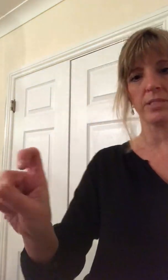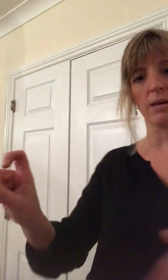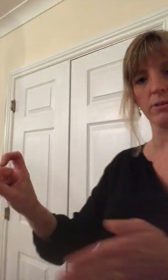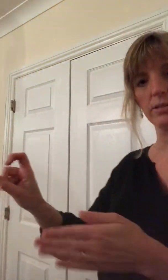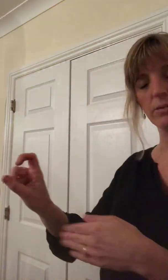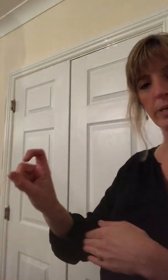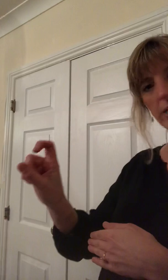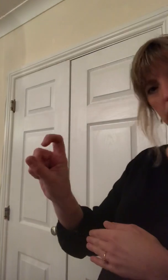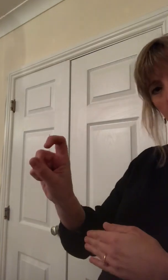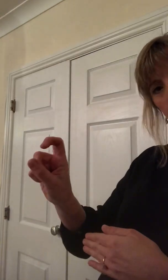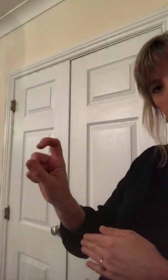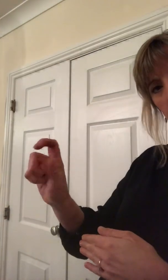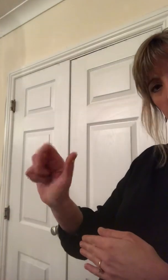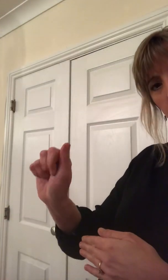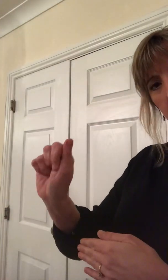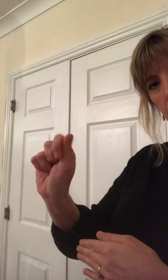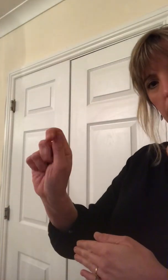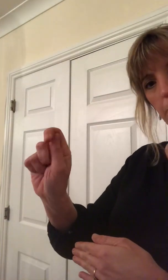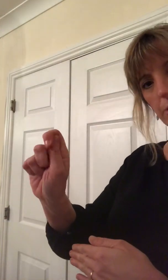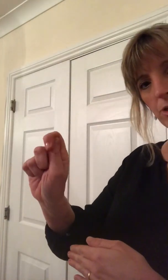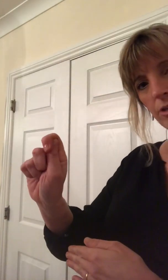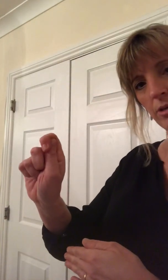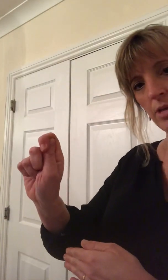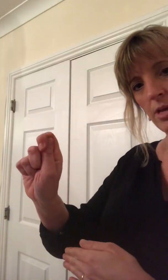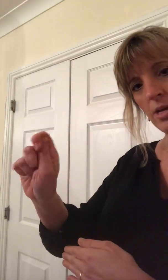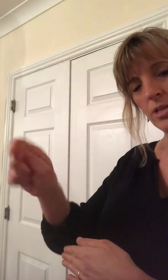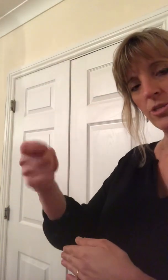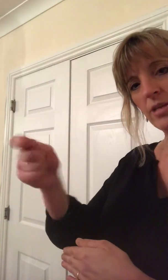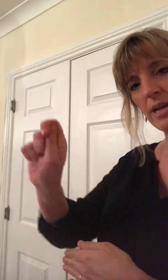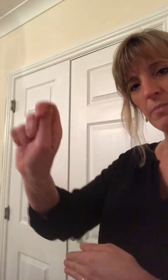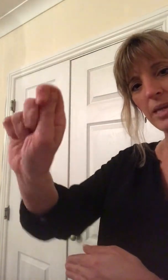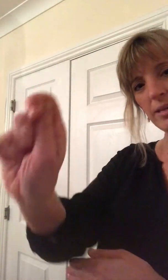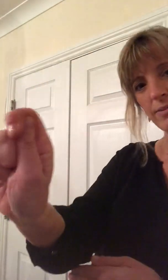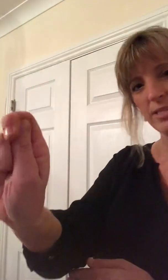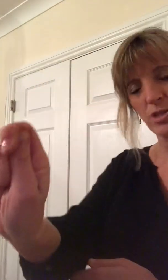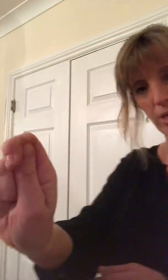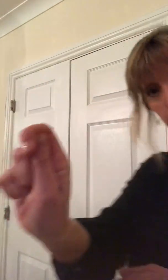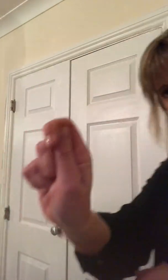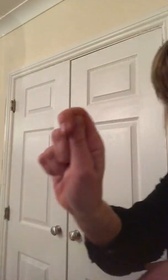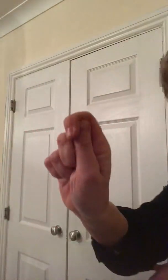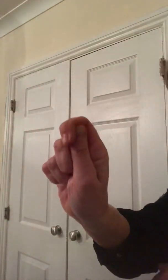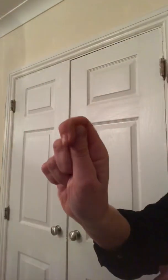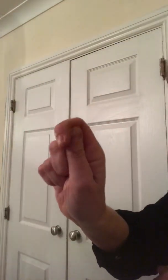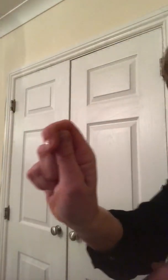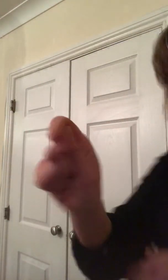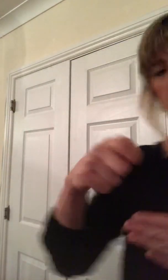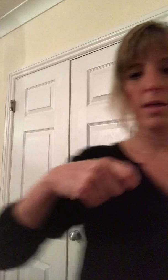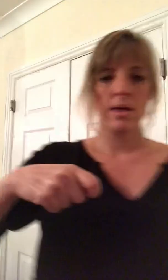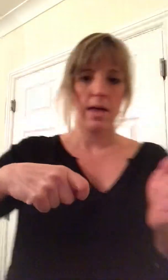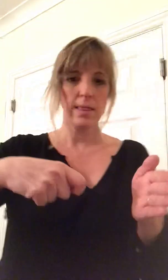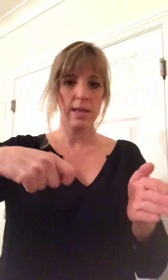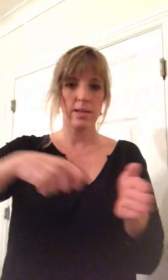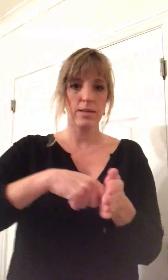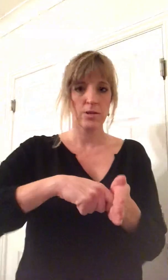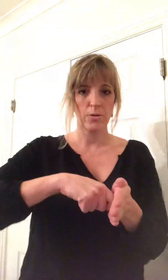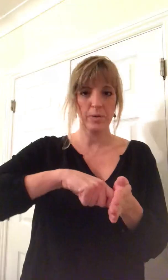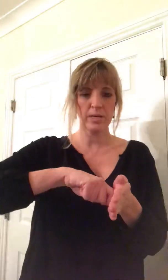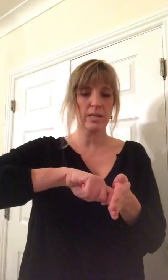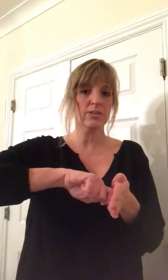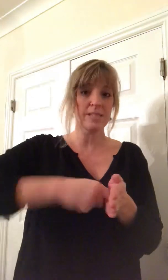down a little bit or crook it a little bit and then put your, so you kind of make this shape, okay? And then you put it in here and this